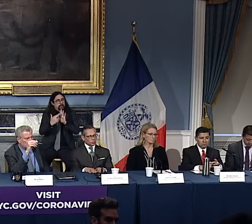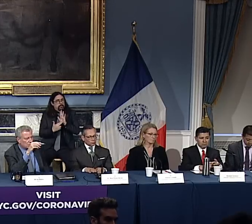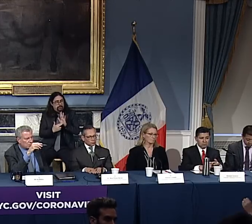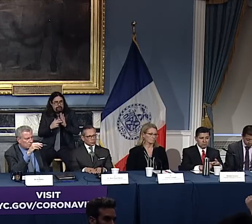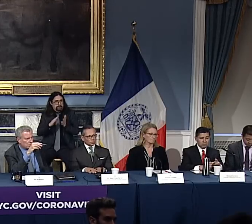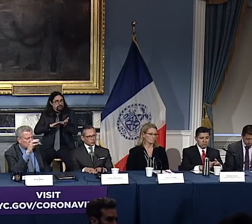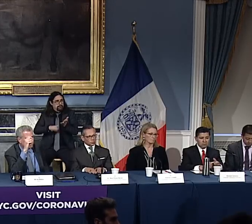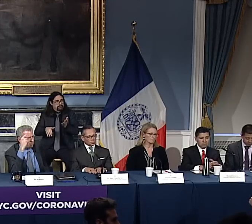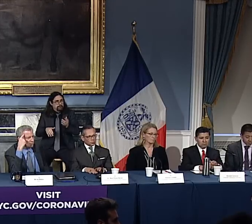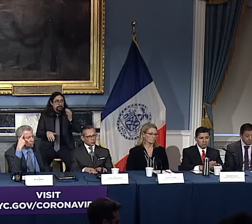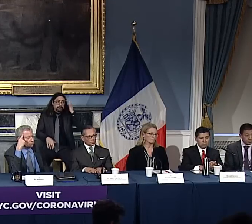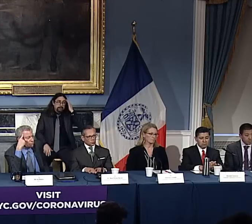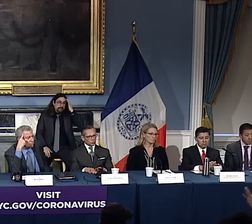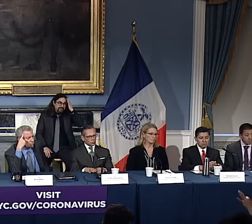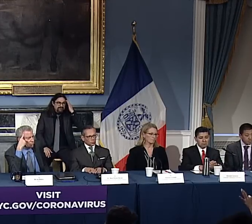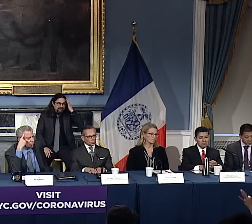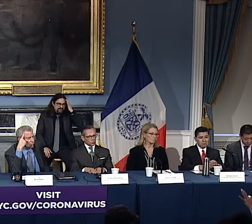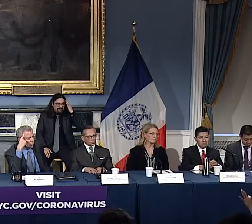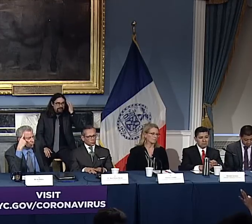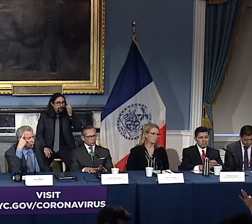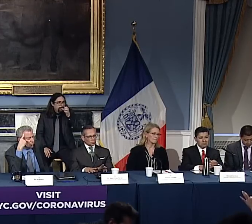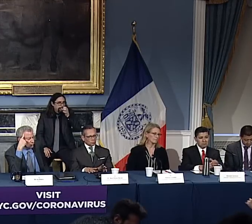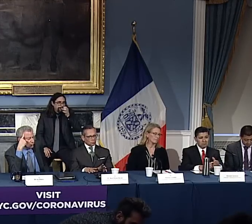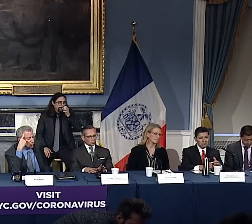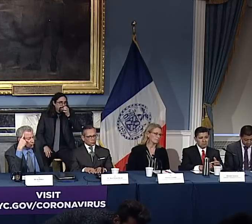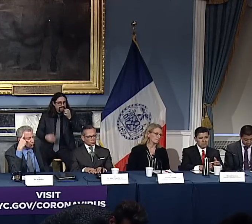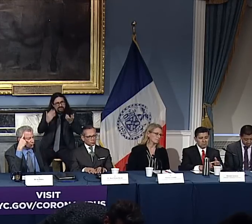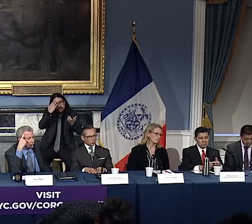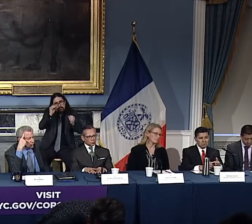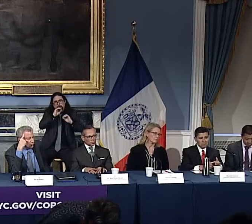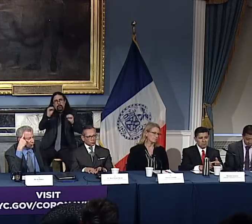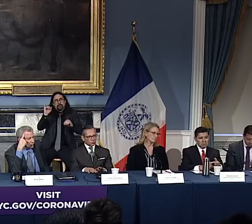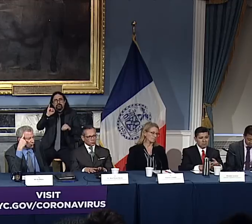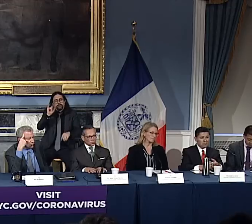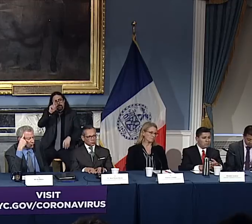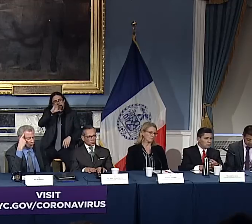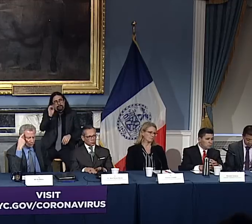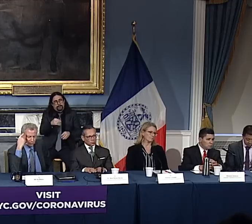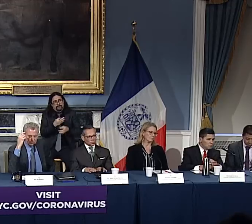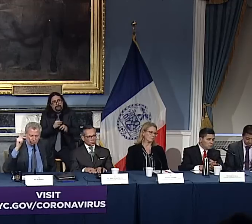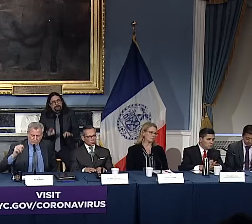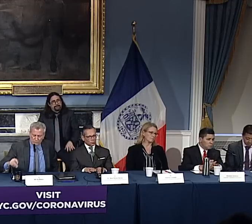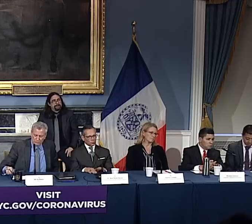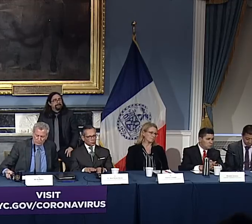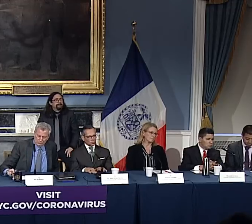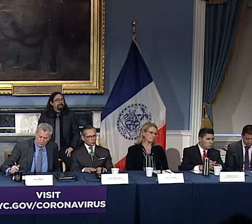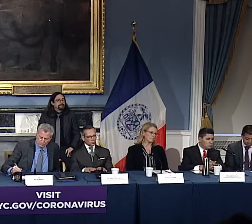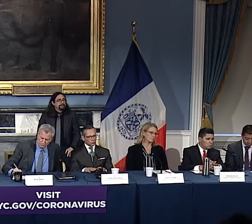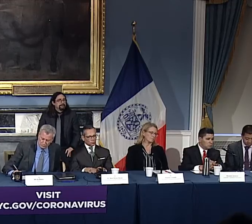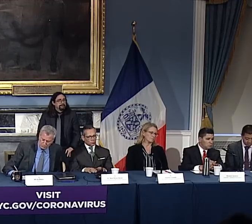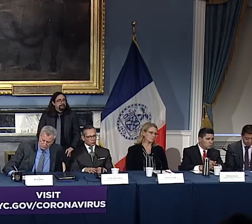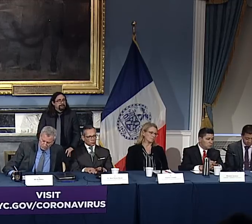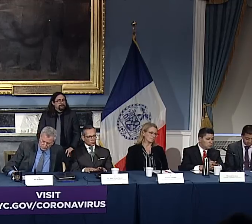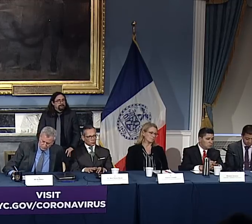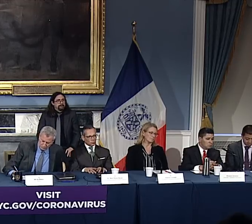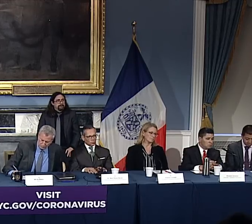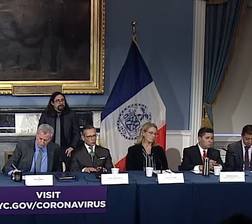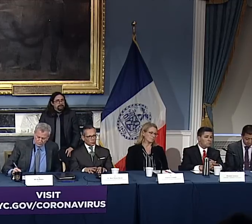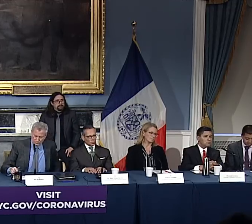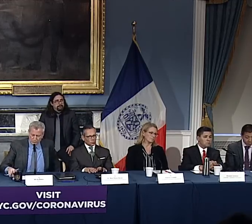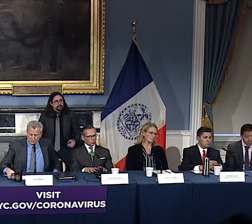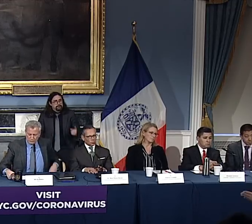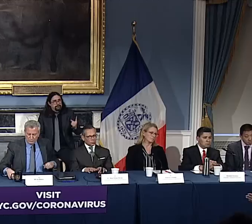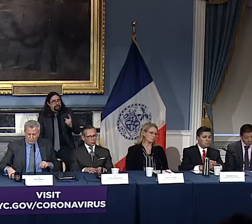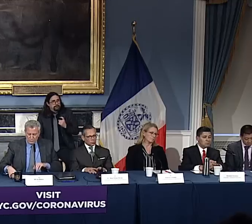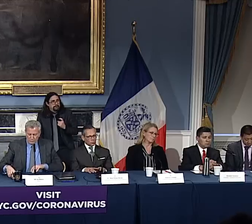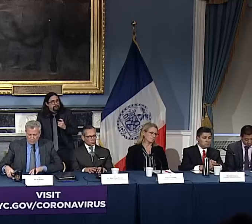Correct. Mr. Mayor, or maybe not for you, but for Dr. Barbeau, what is your advice to public school parents